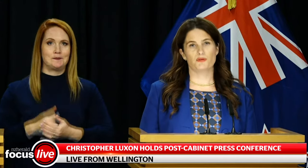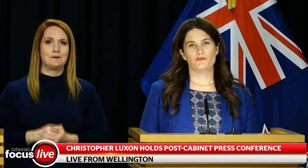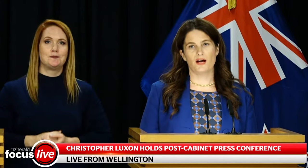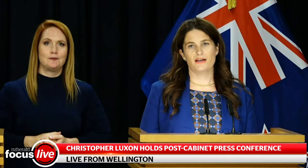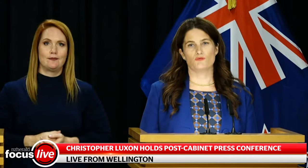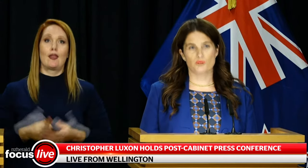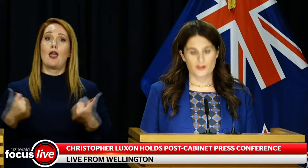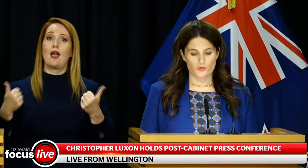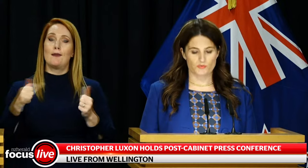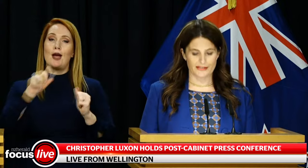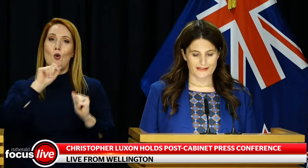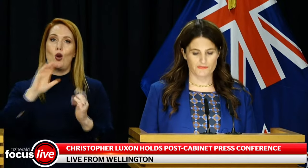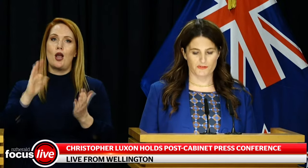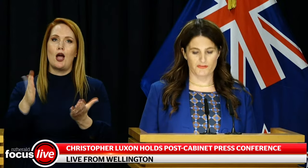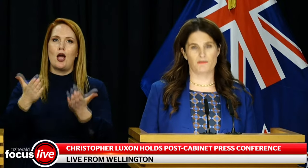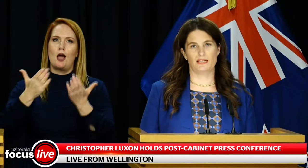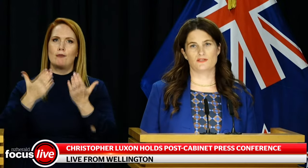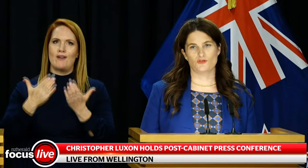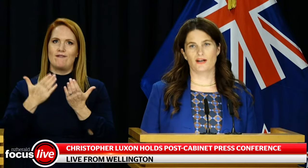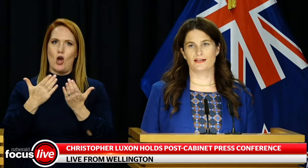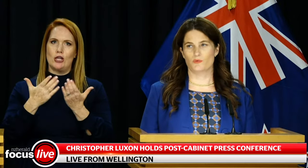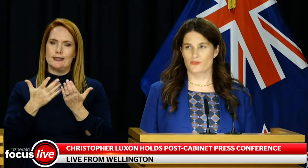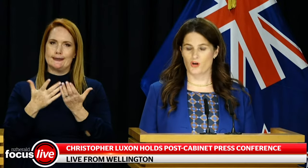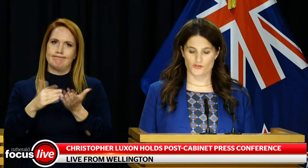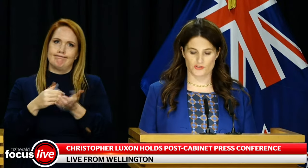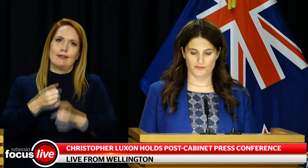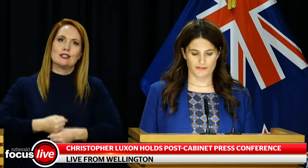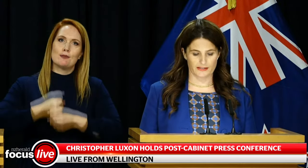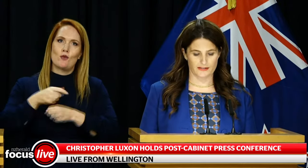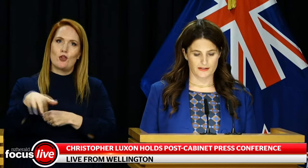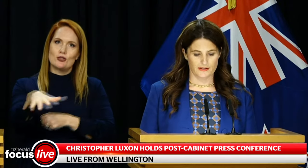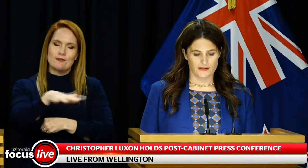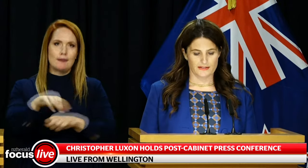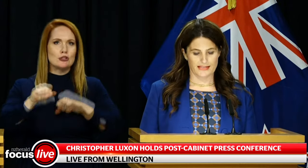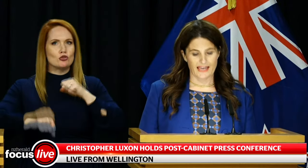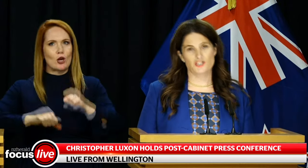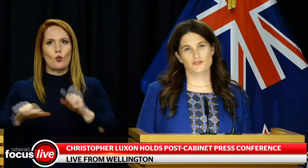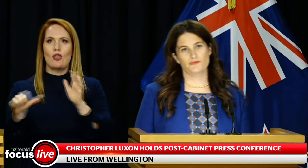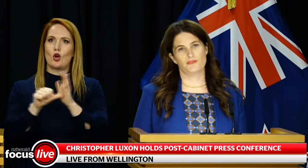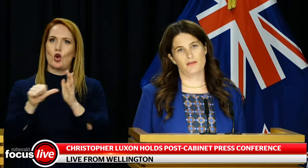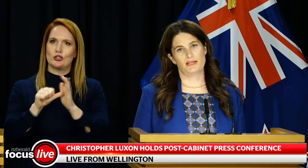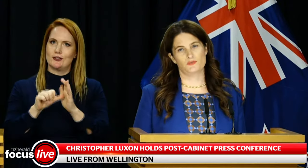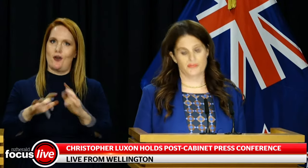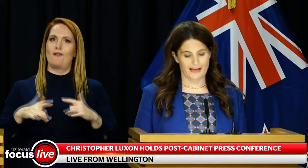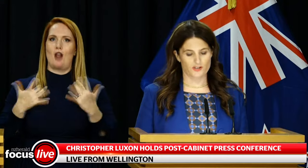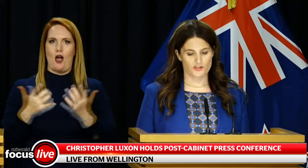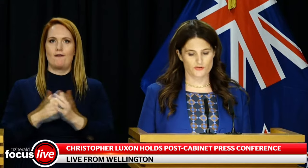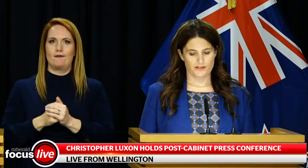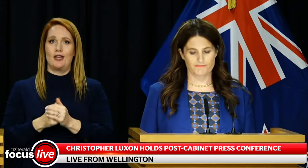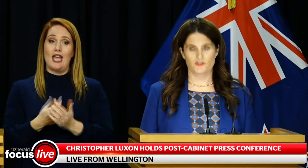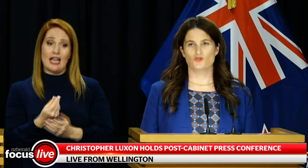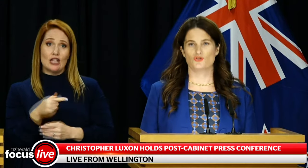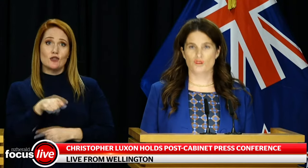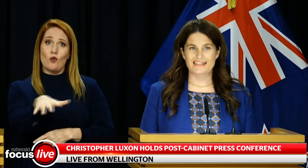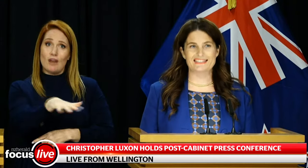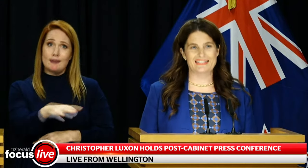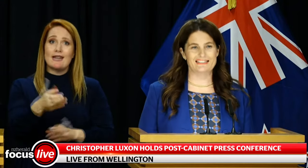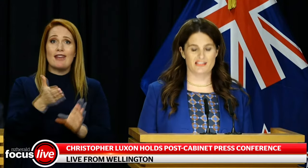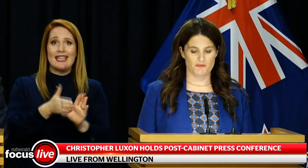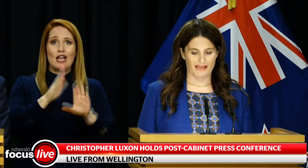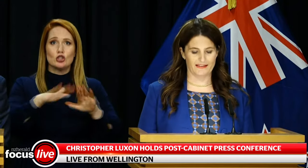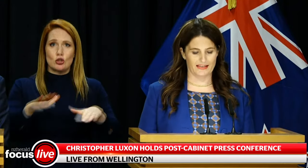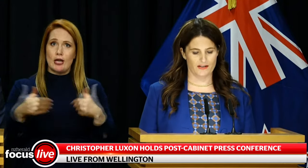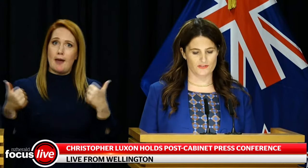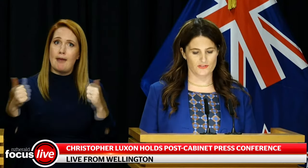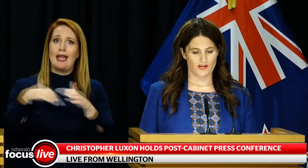This will provide real relief for families struggling with the cost of living. It's cash for families with young children straight